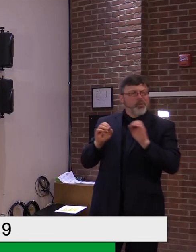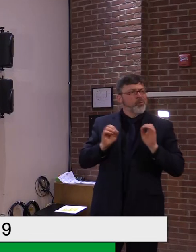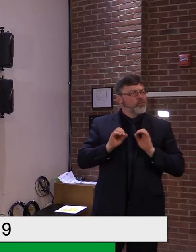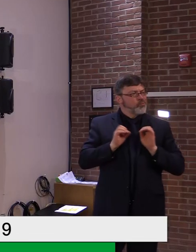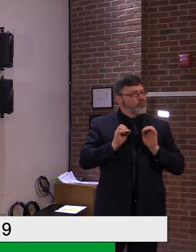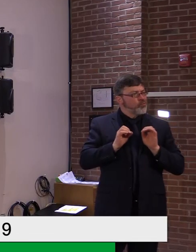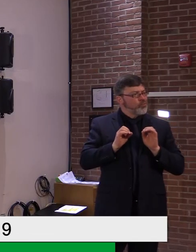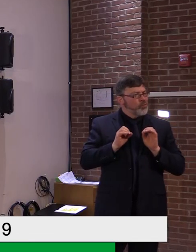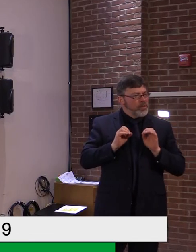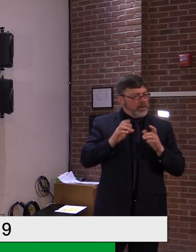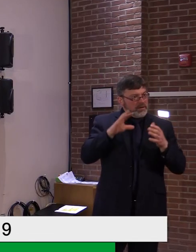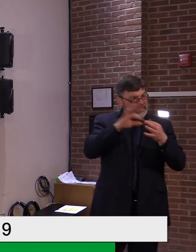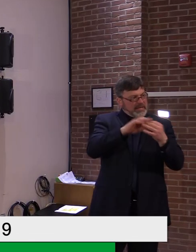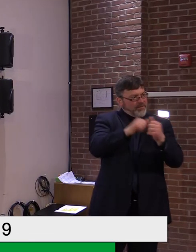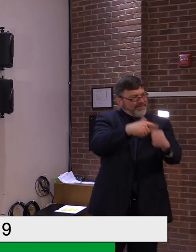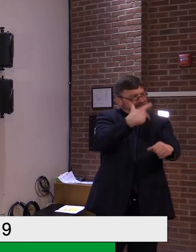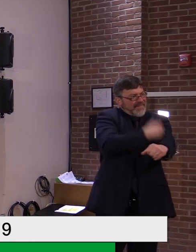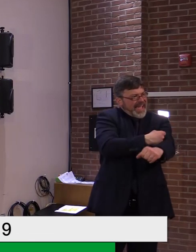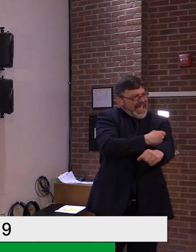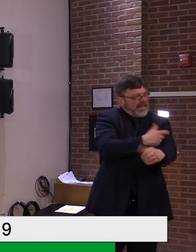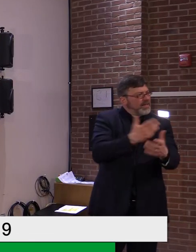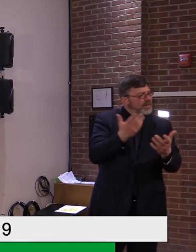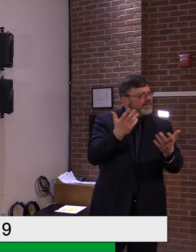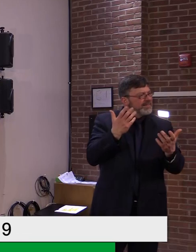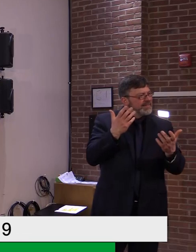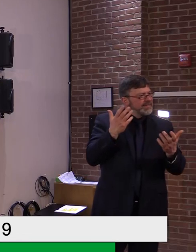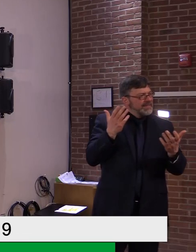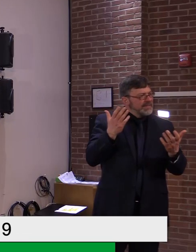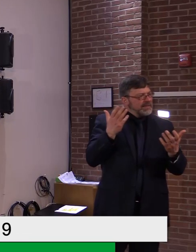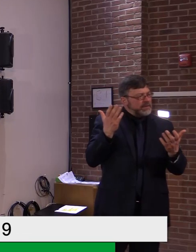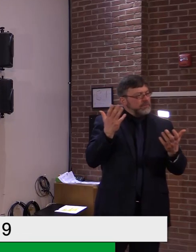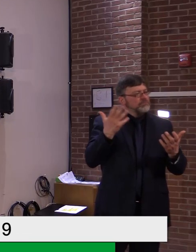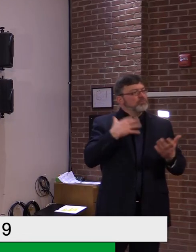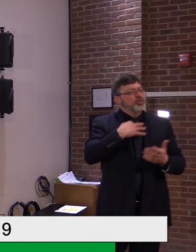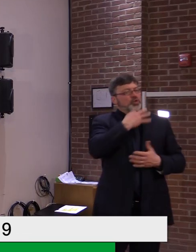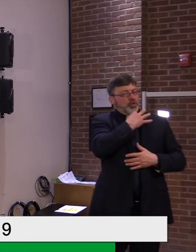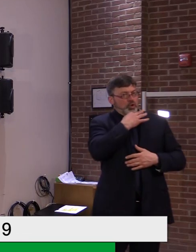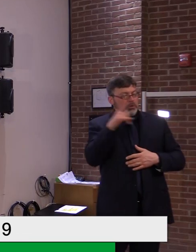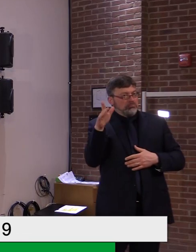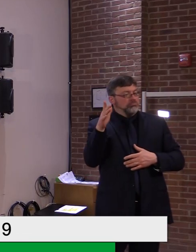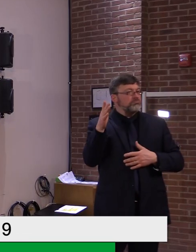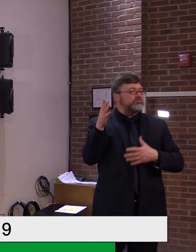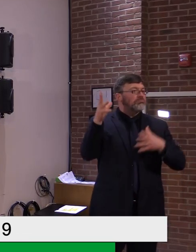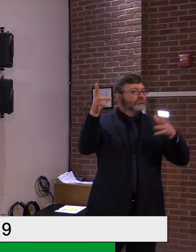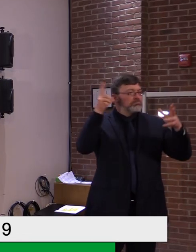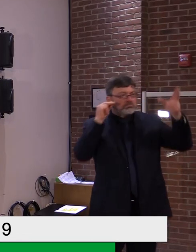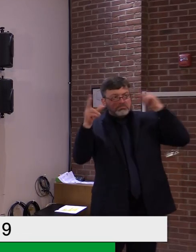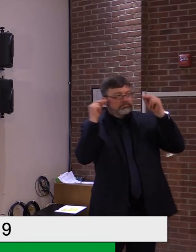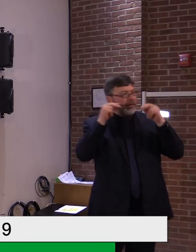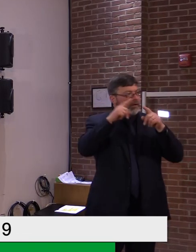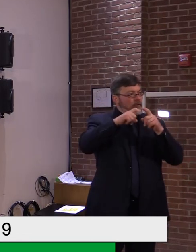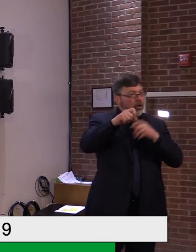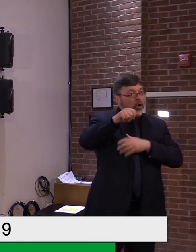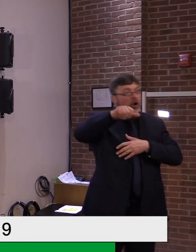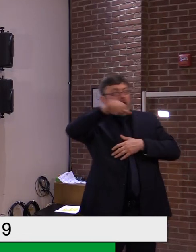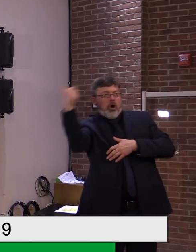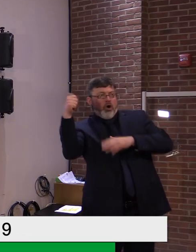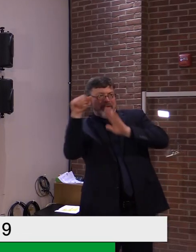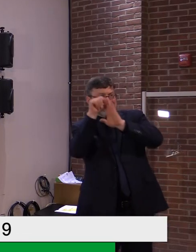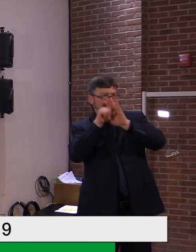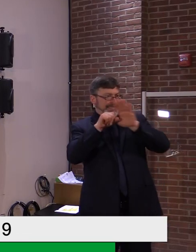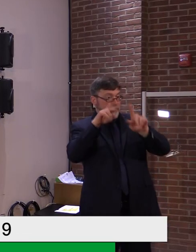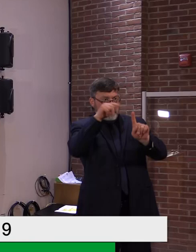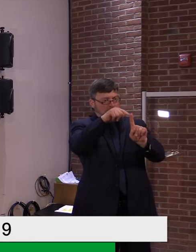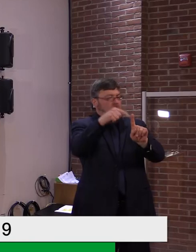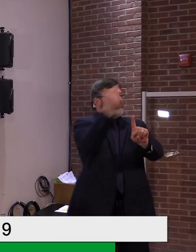have you heard about for other states that didn't have the same age banding that Vermont has? Like, what works in getting younger